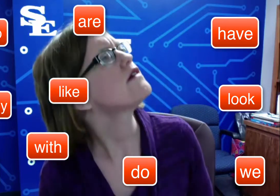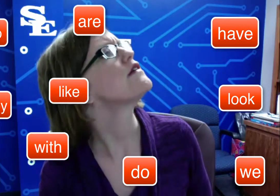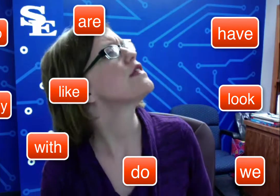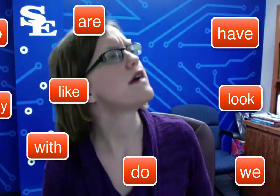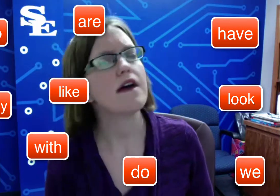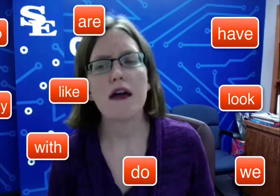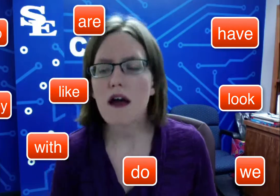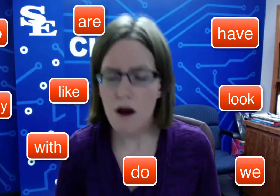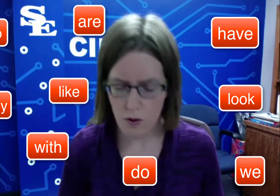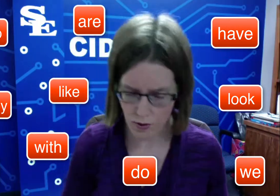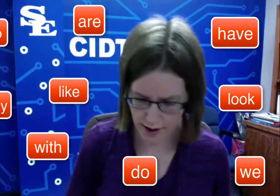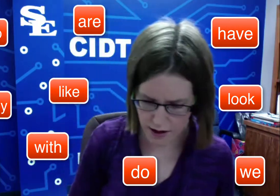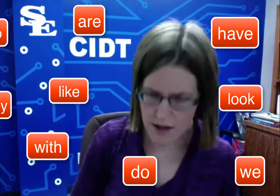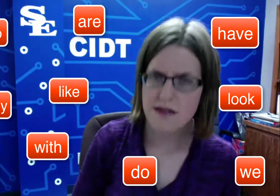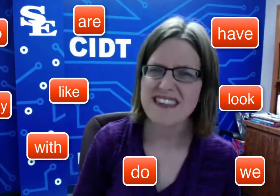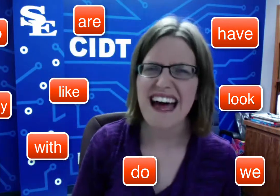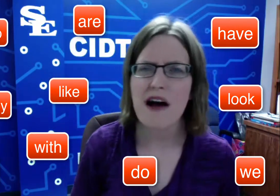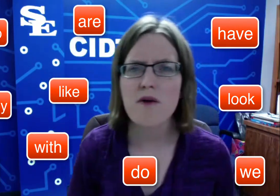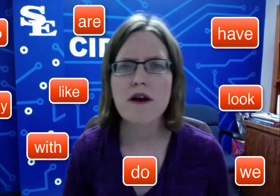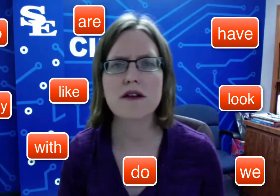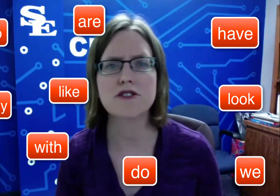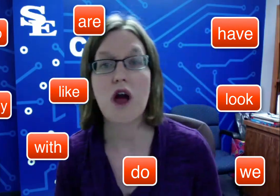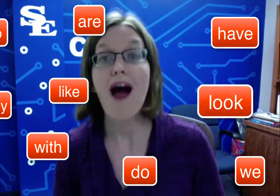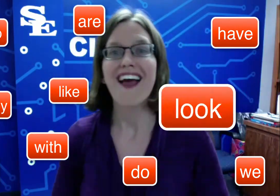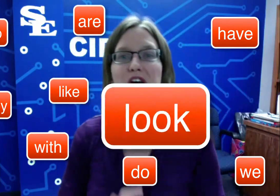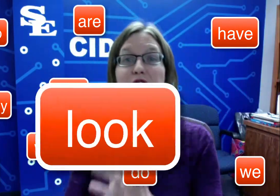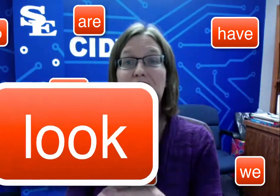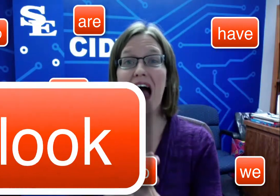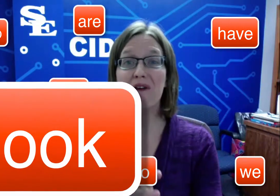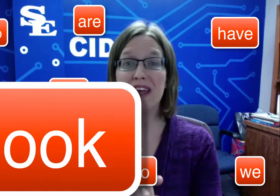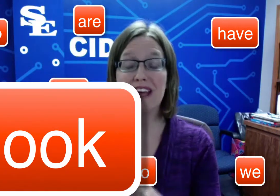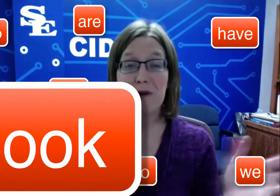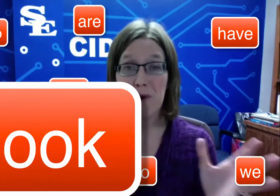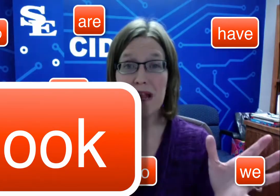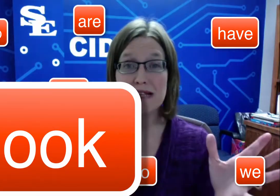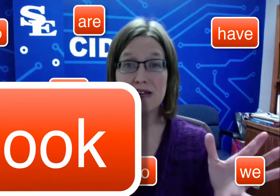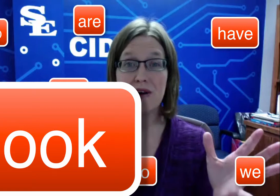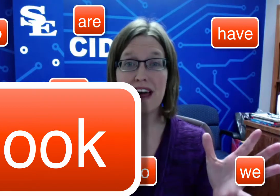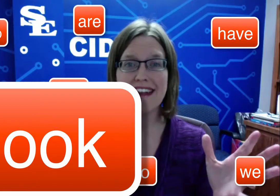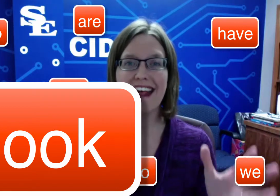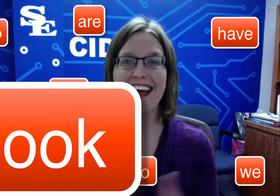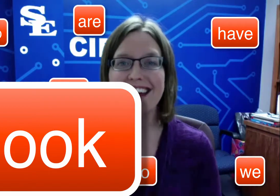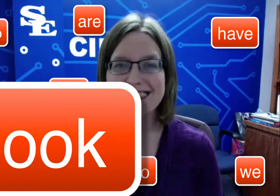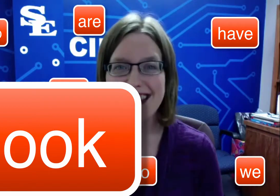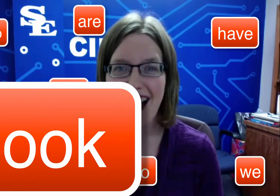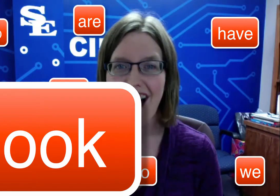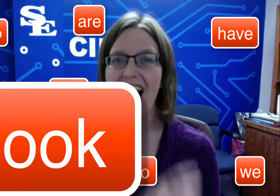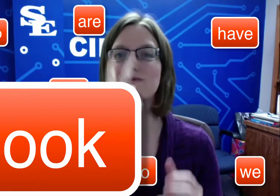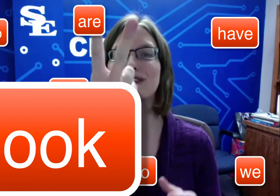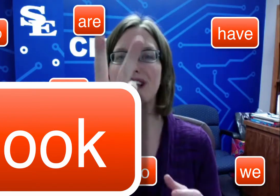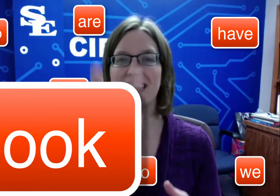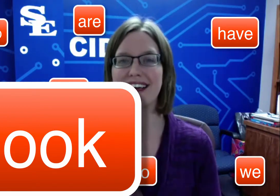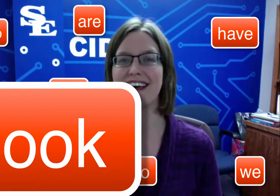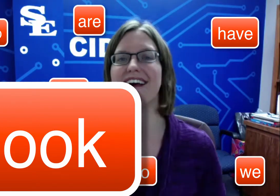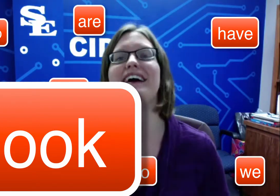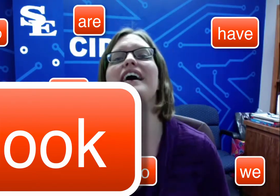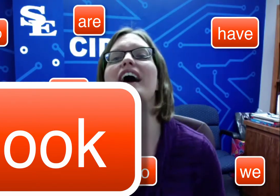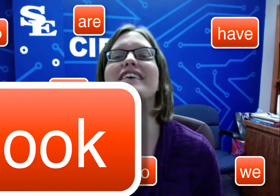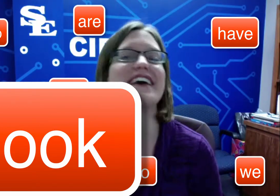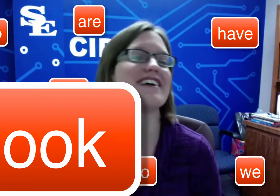Over there? Where is that word? Did you? You found it! You're pointing to it! Good job! Look! Okay, get